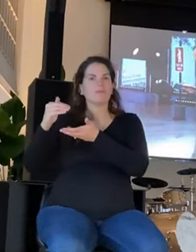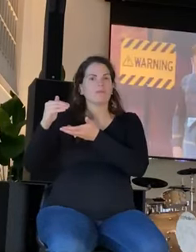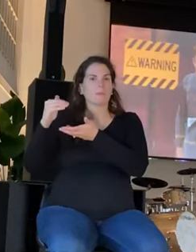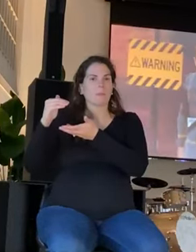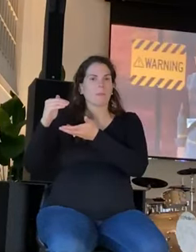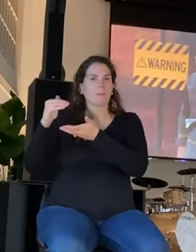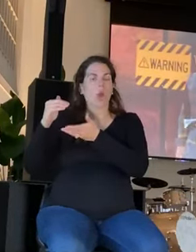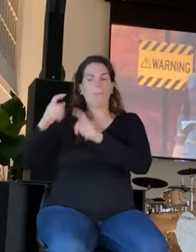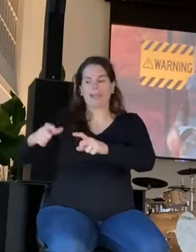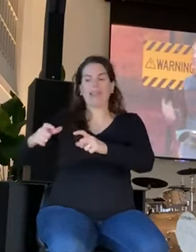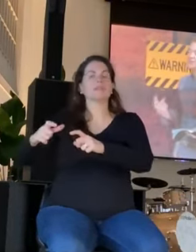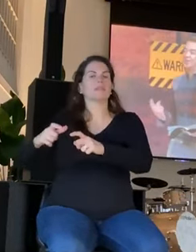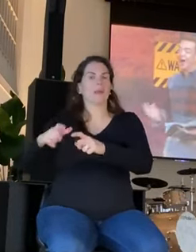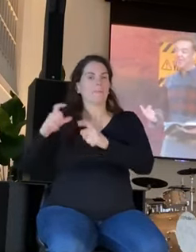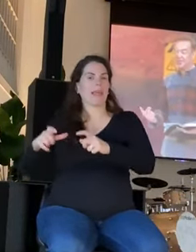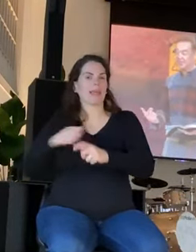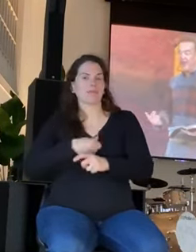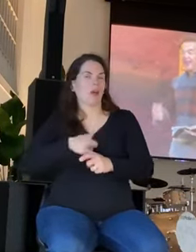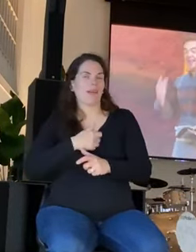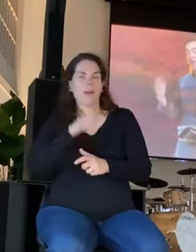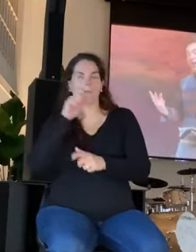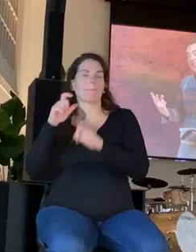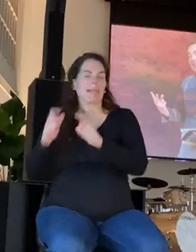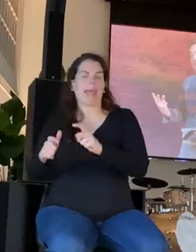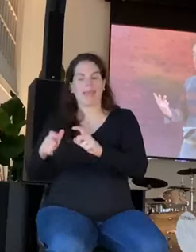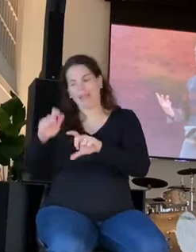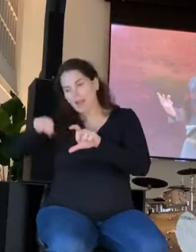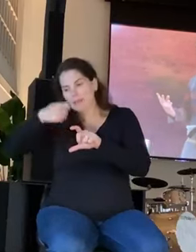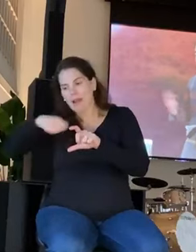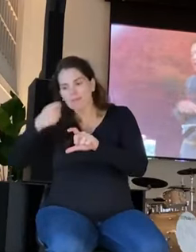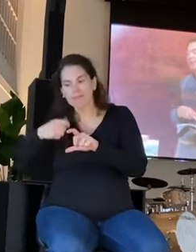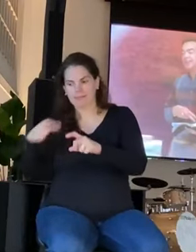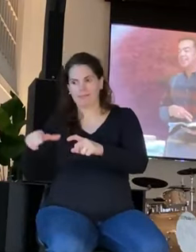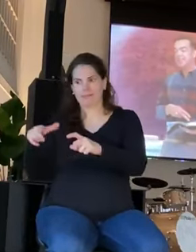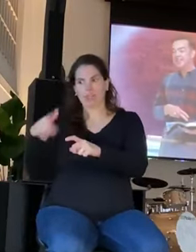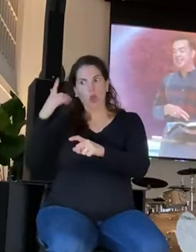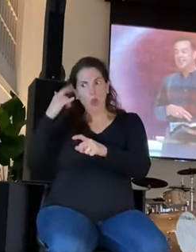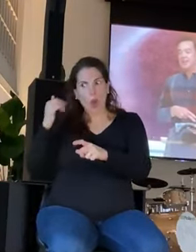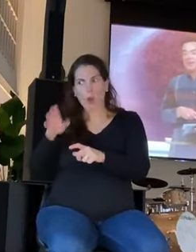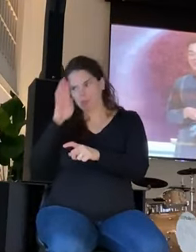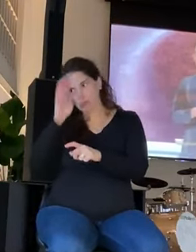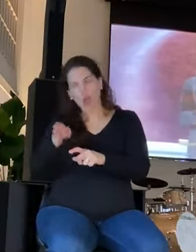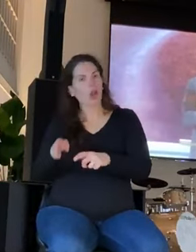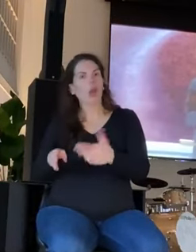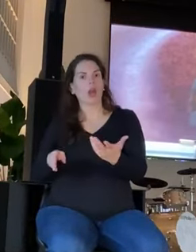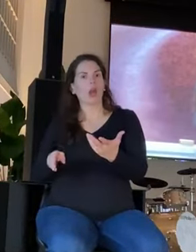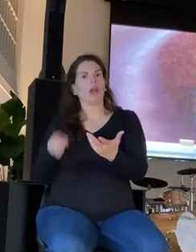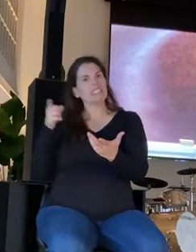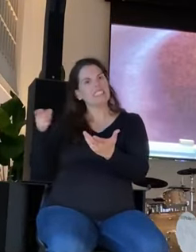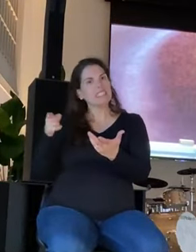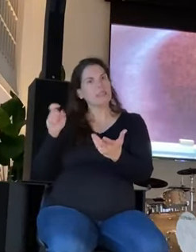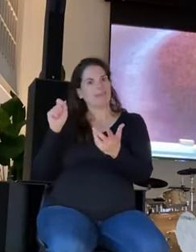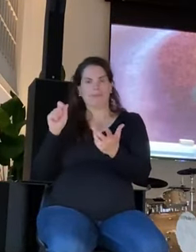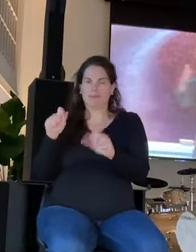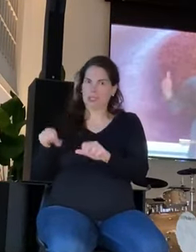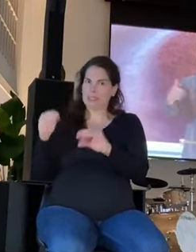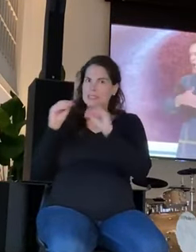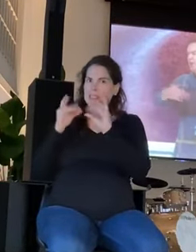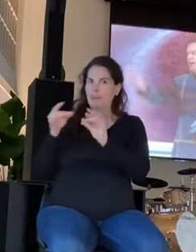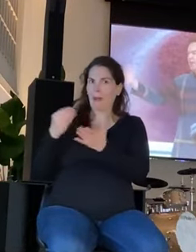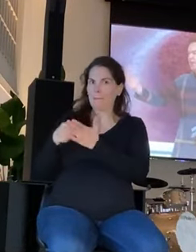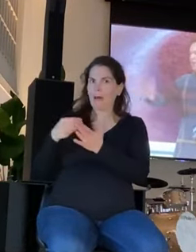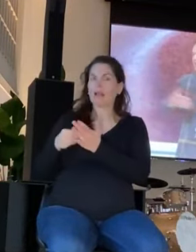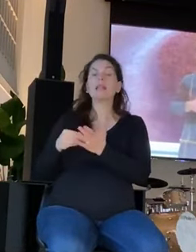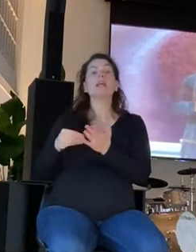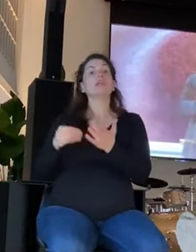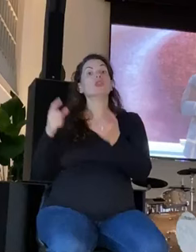no. And since he was the wisest man and the wealthiest man, he's probably got some things to teach us about finances. So there's things he tells